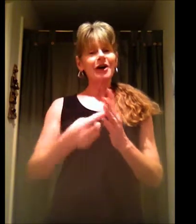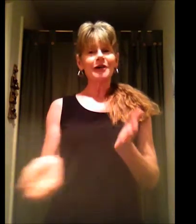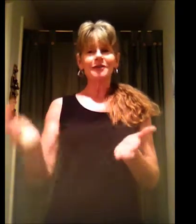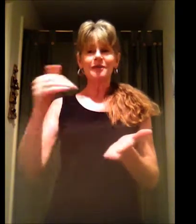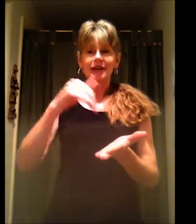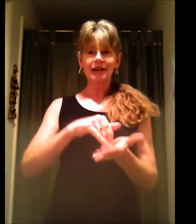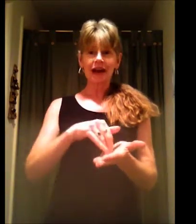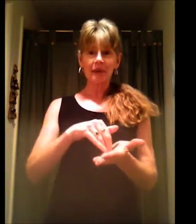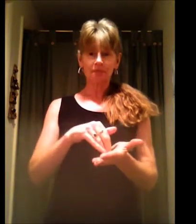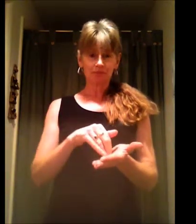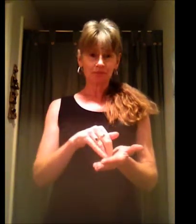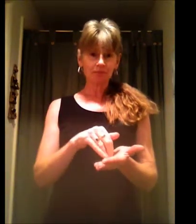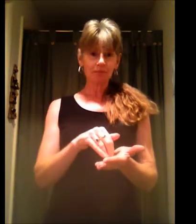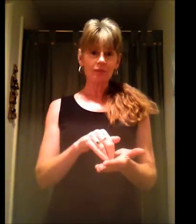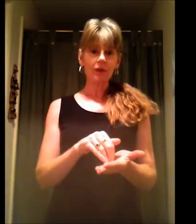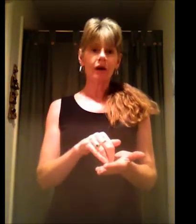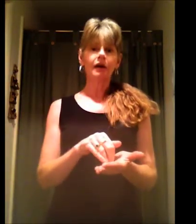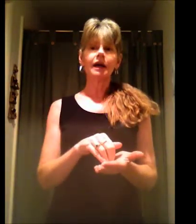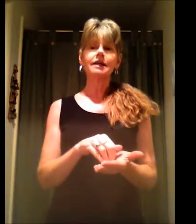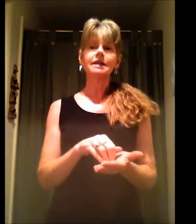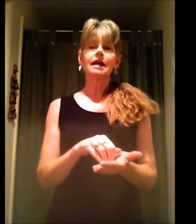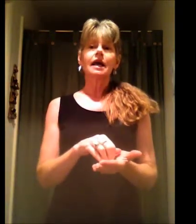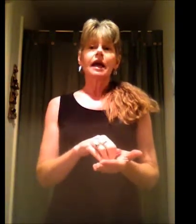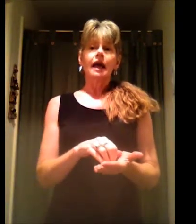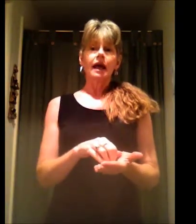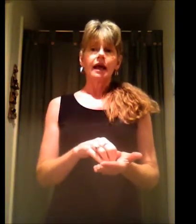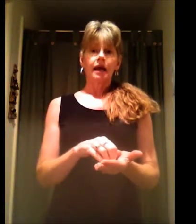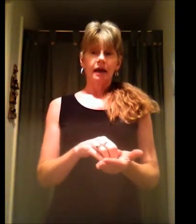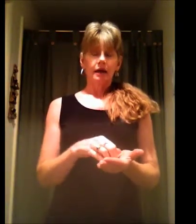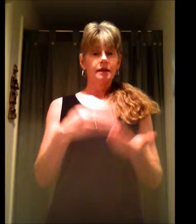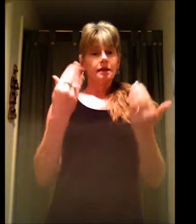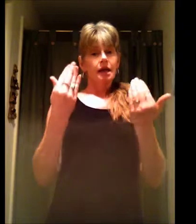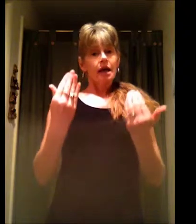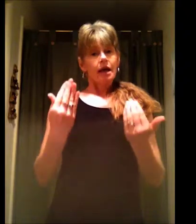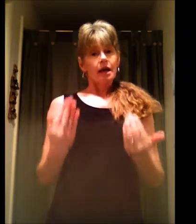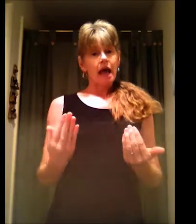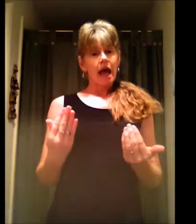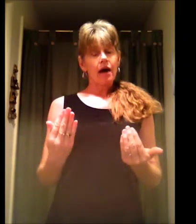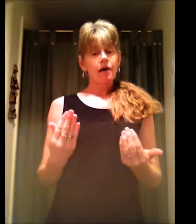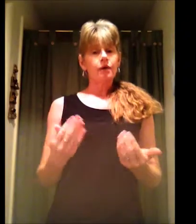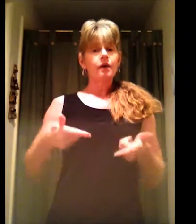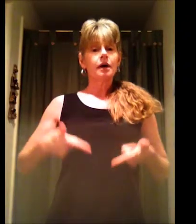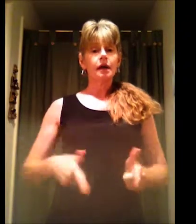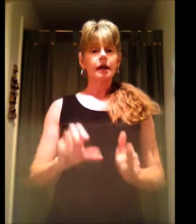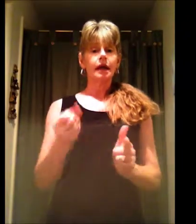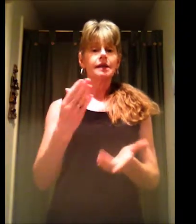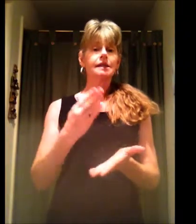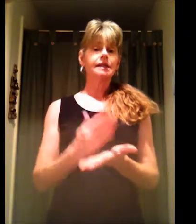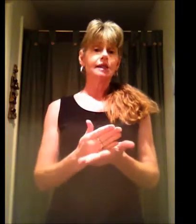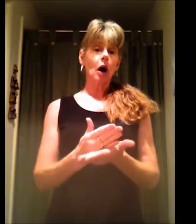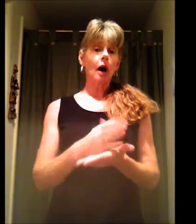start again? All right. And now let's